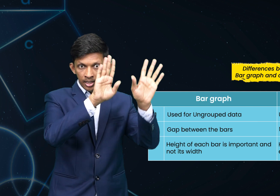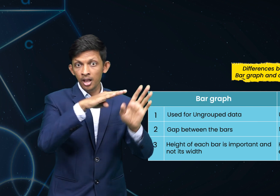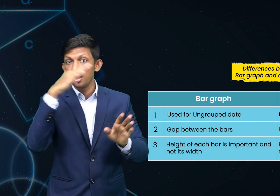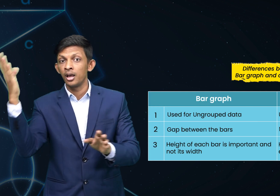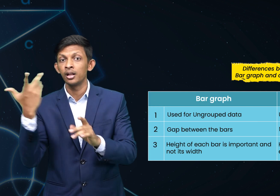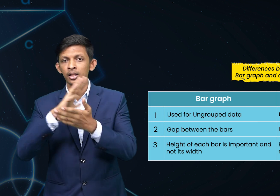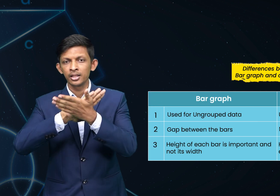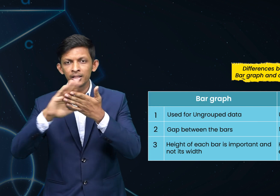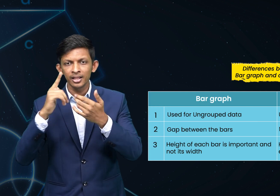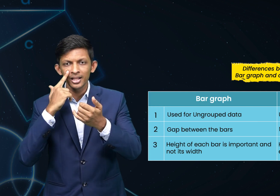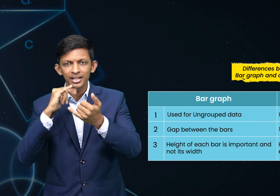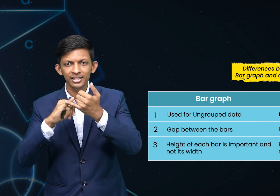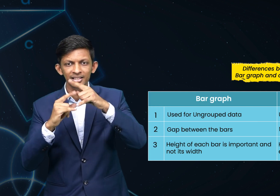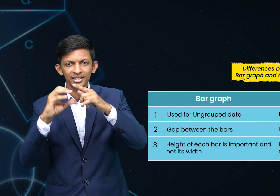used for ungrouped data.